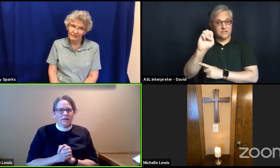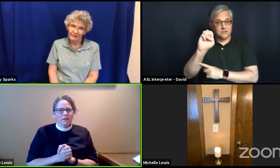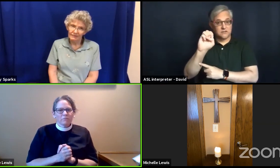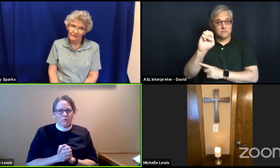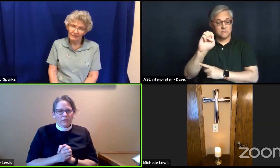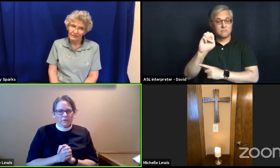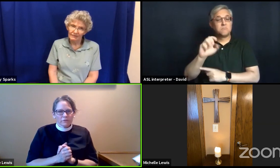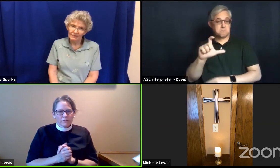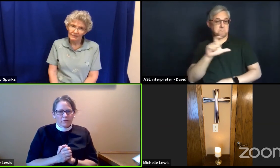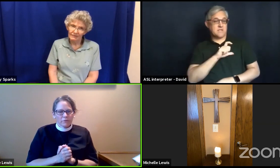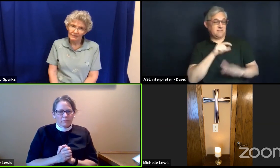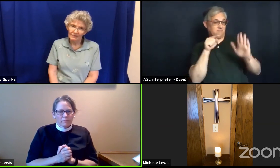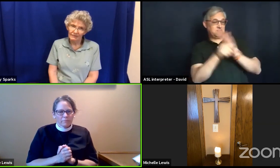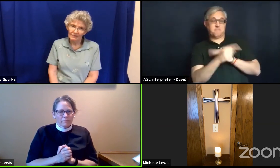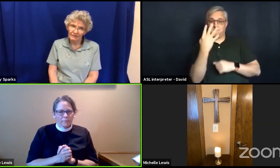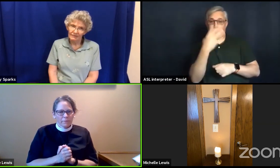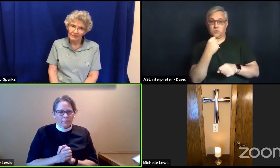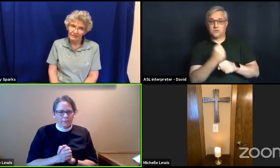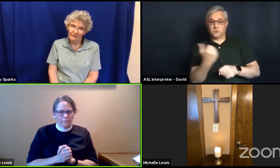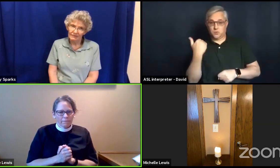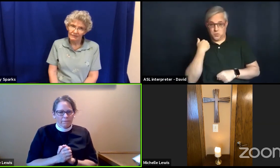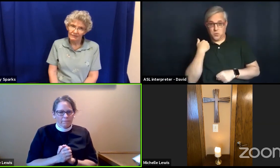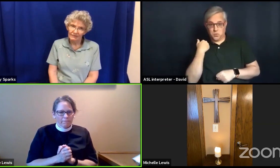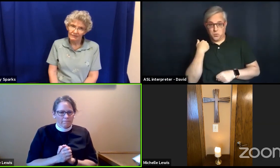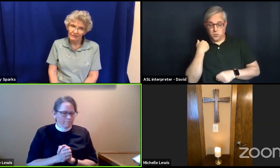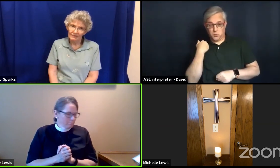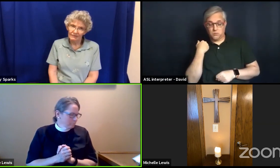police 4 years ago.